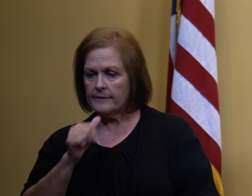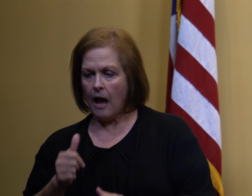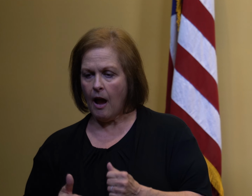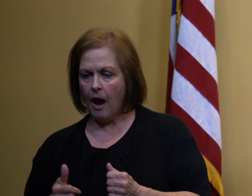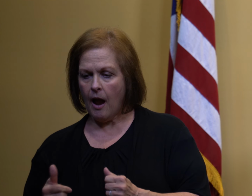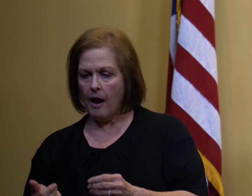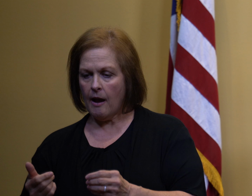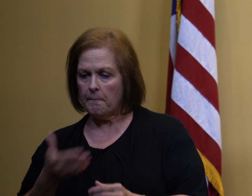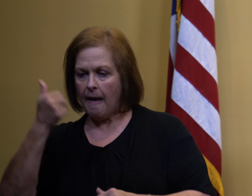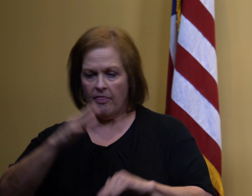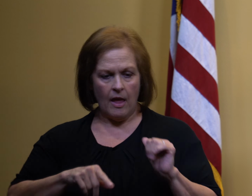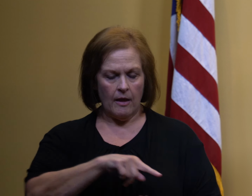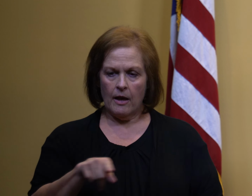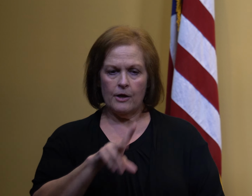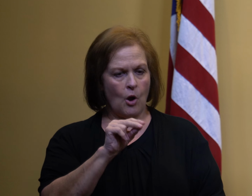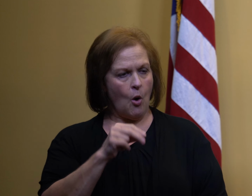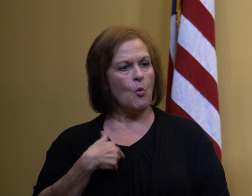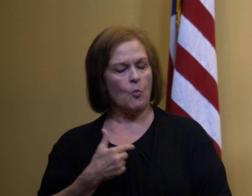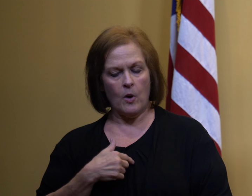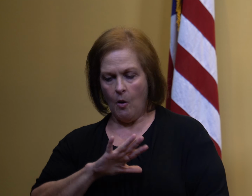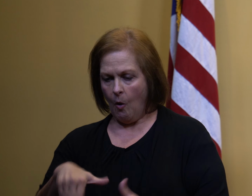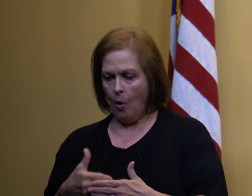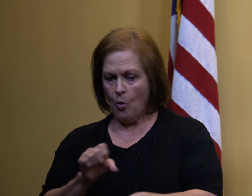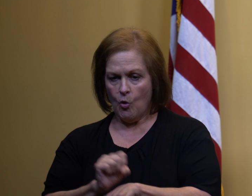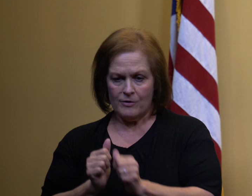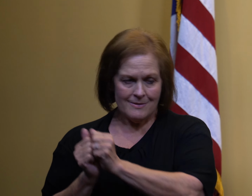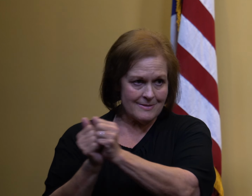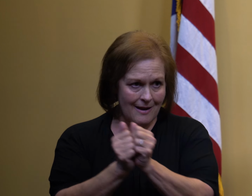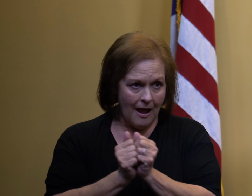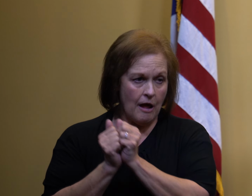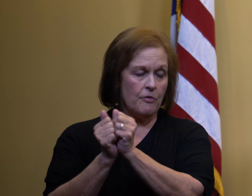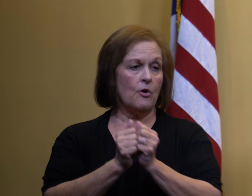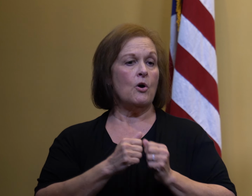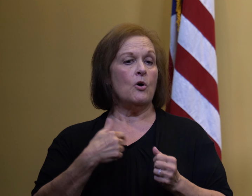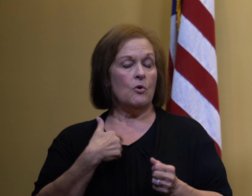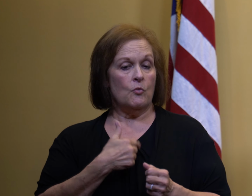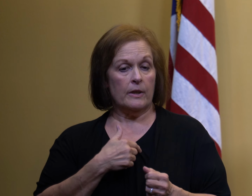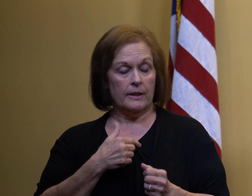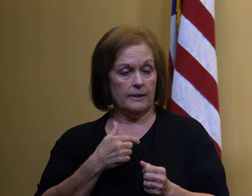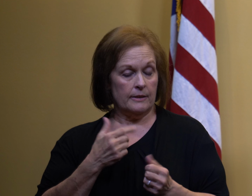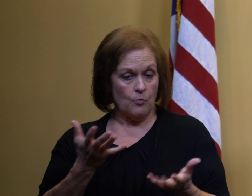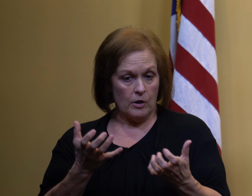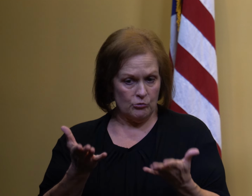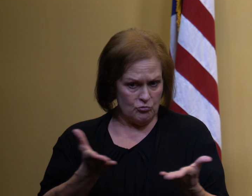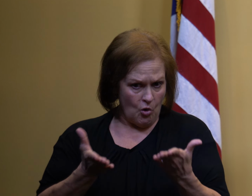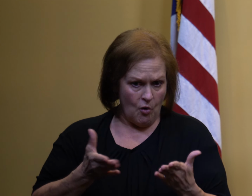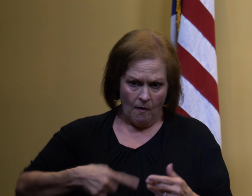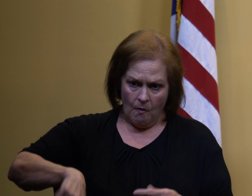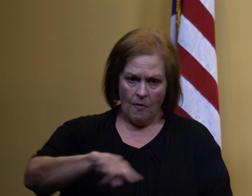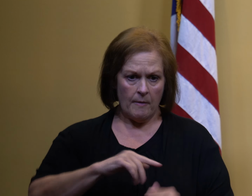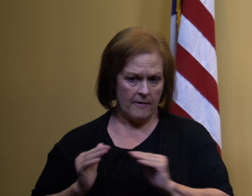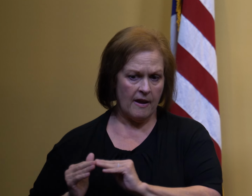next. But collectively, we work together. Collectively, we can troubleshoot. Collectively, we serve and protect the city of